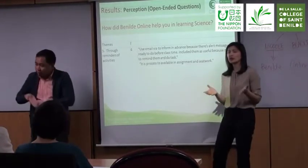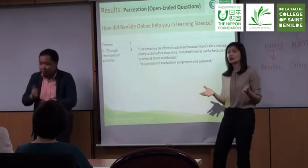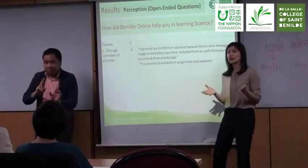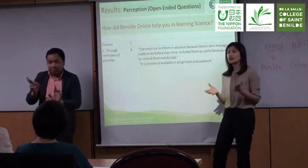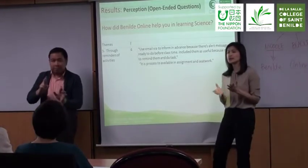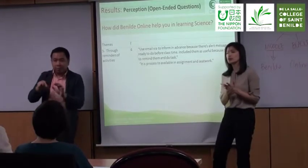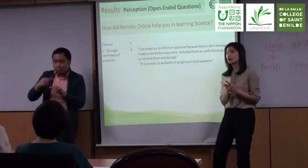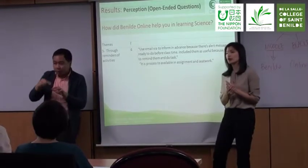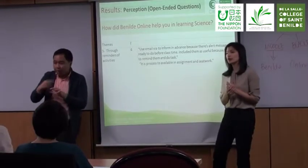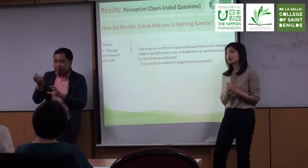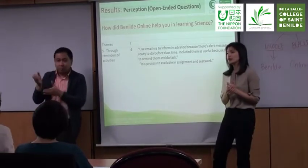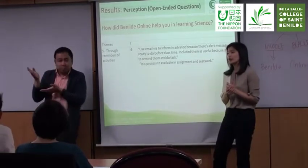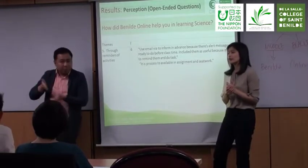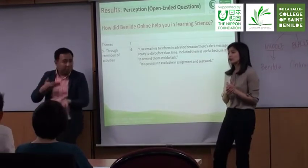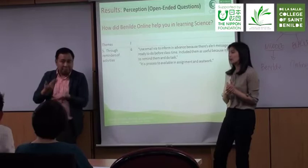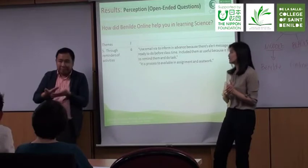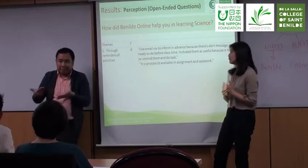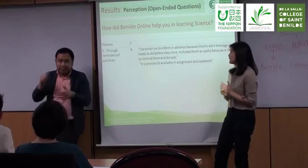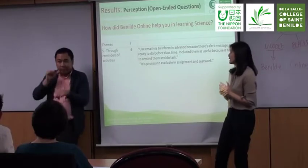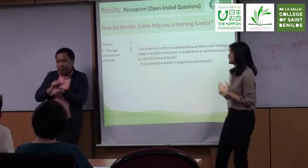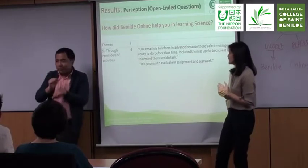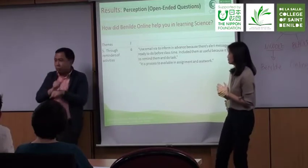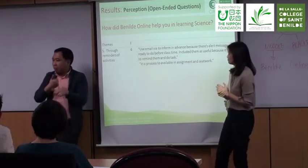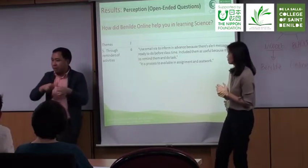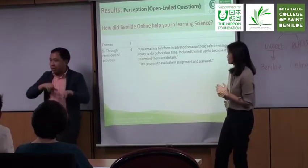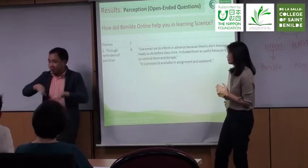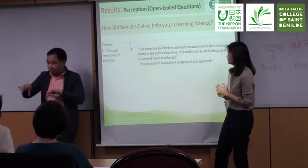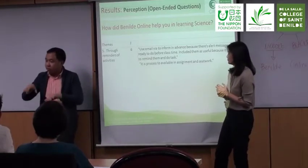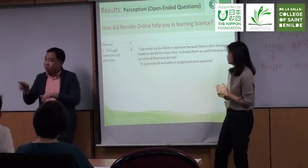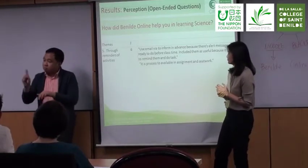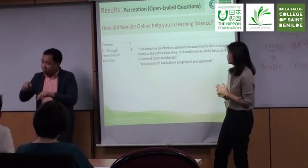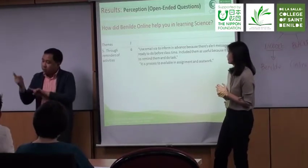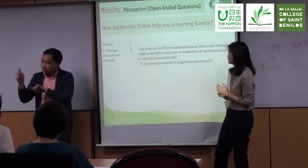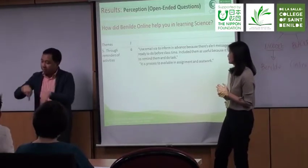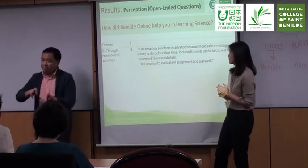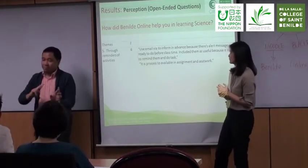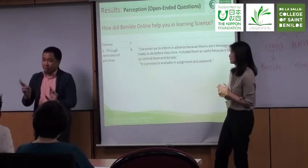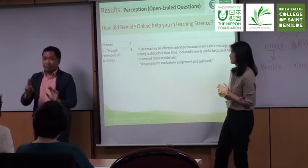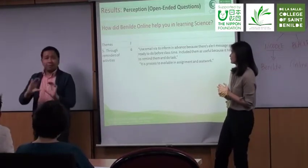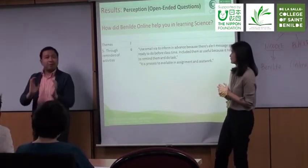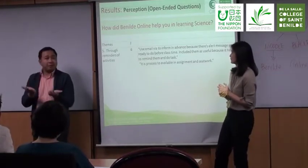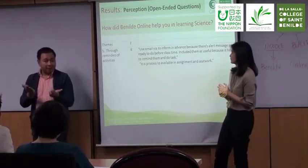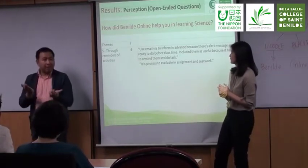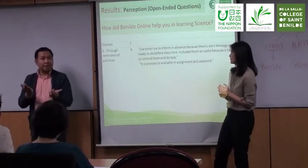be ready for a quiz, or for activities.